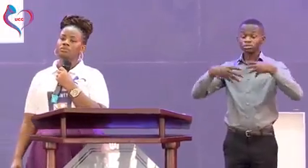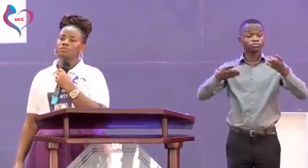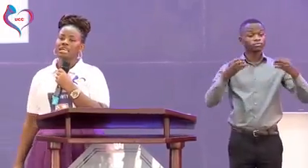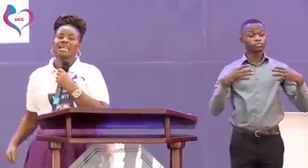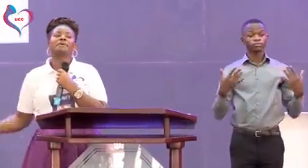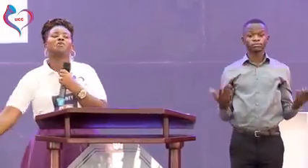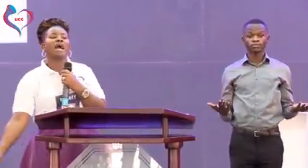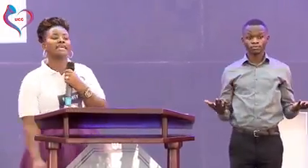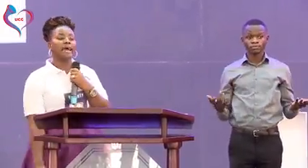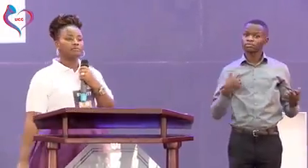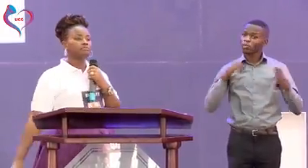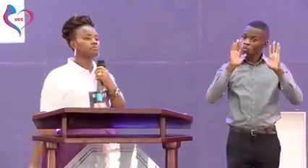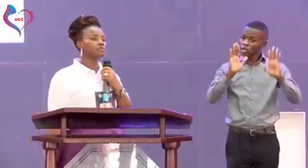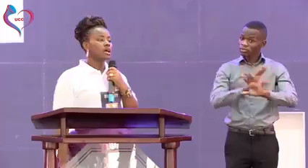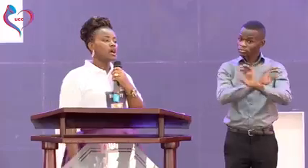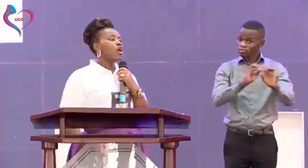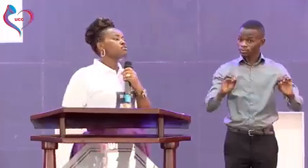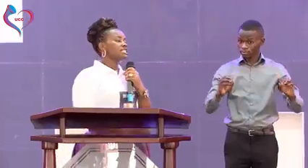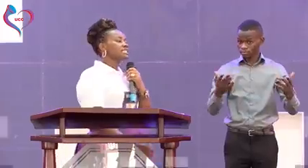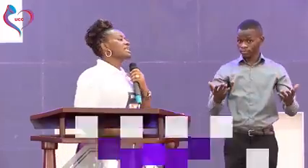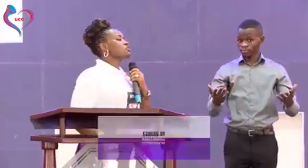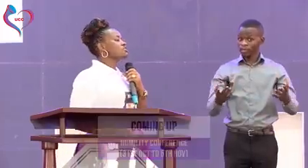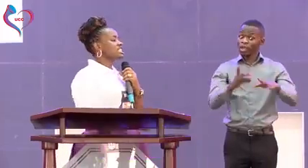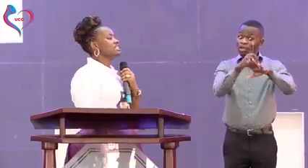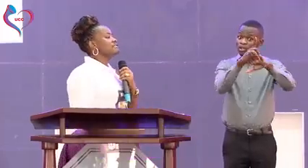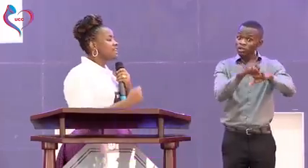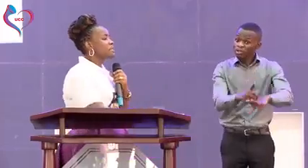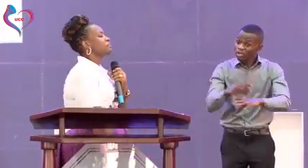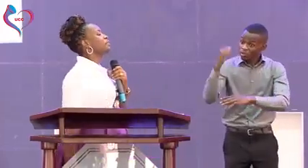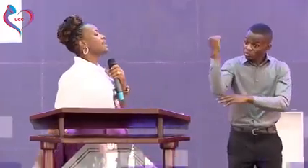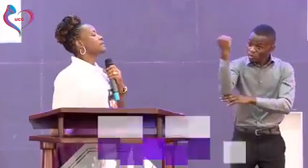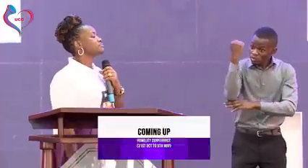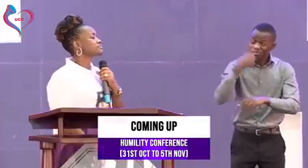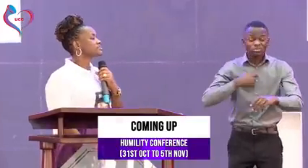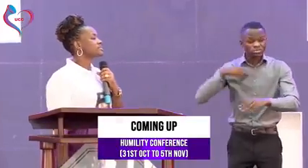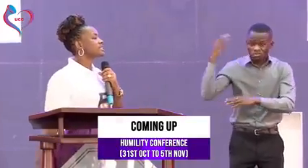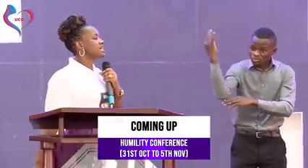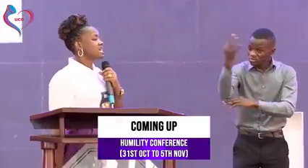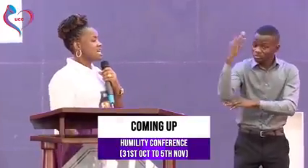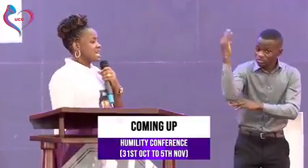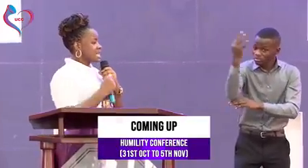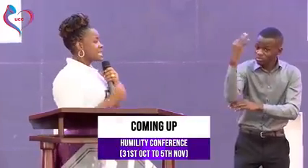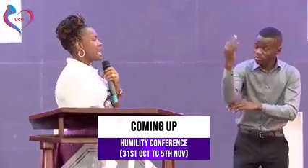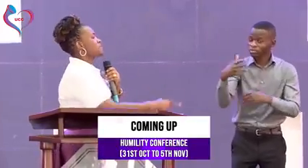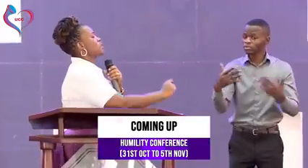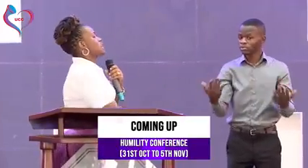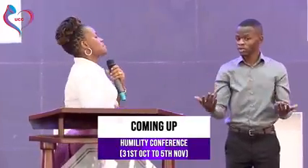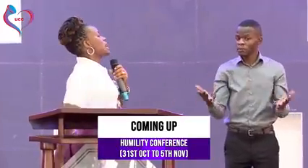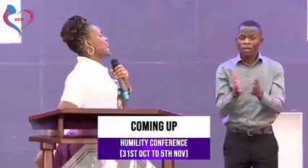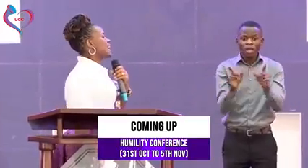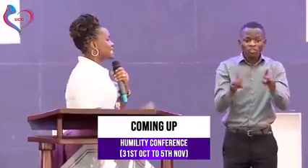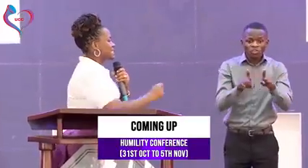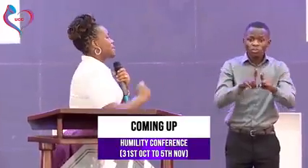things? Tebingwanira. Am I not worthy? Okusinzira kunjiri jemba bulira. According to the gospel that I preach to you. Nebiro